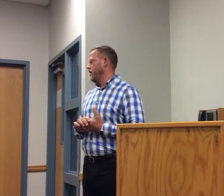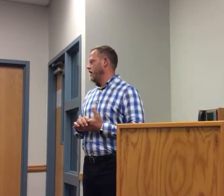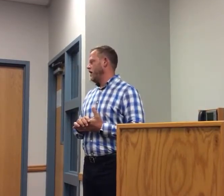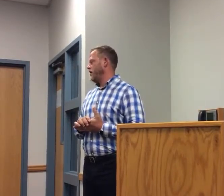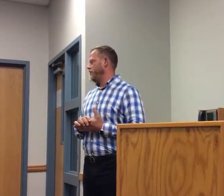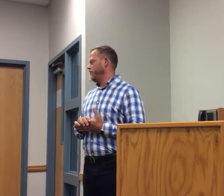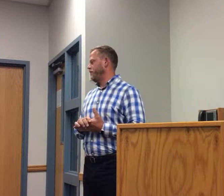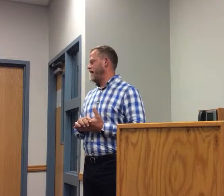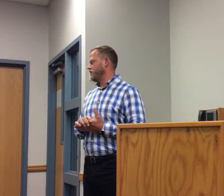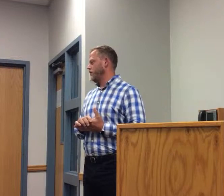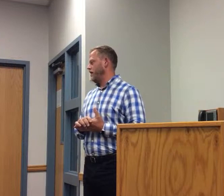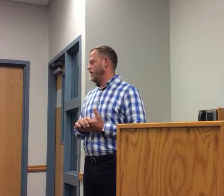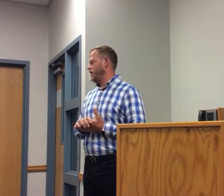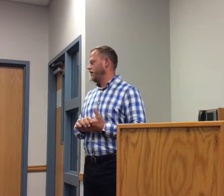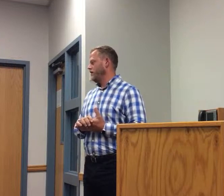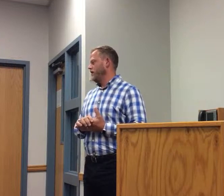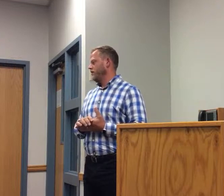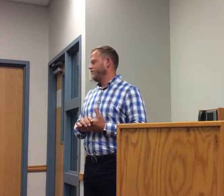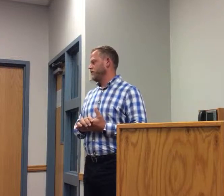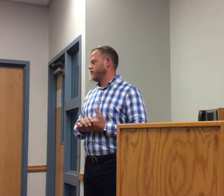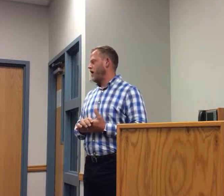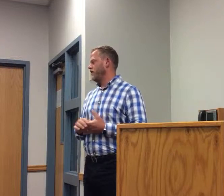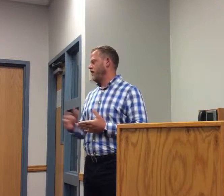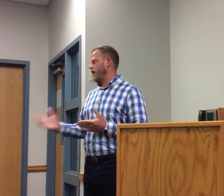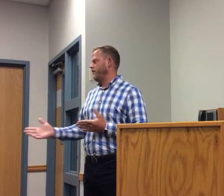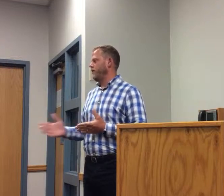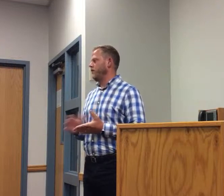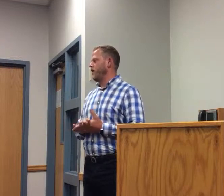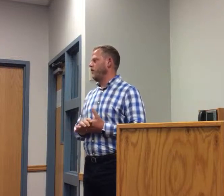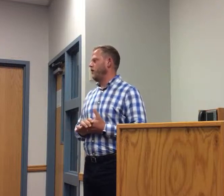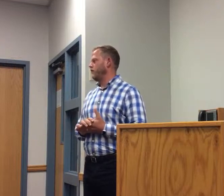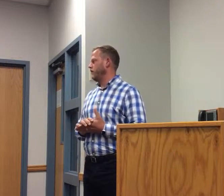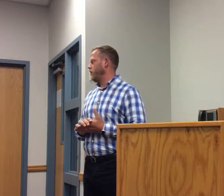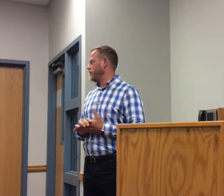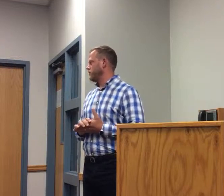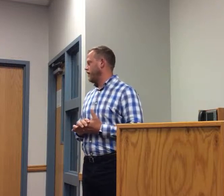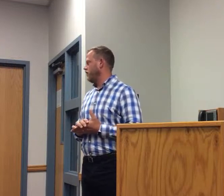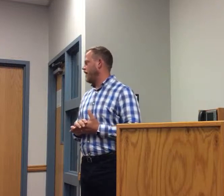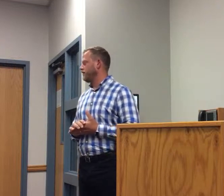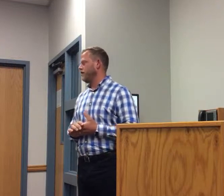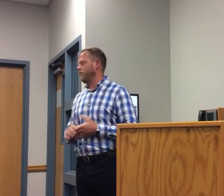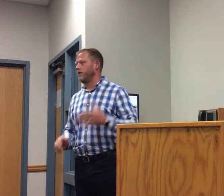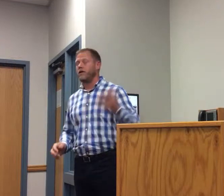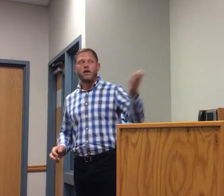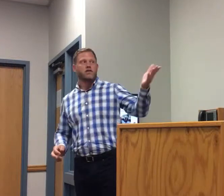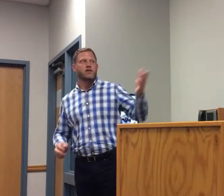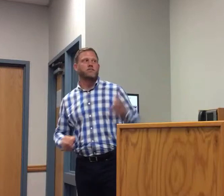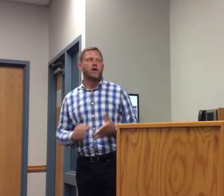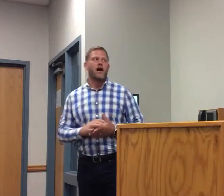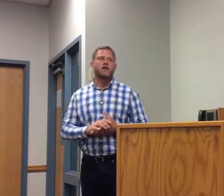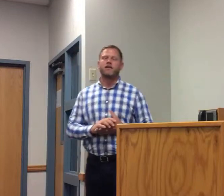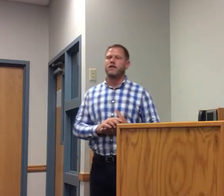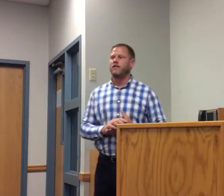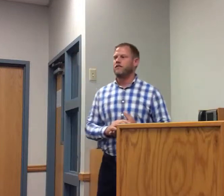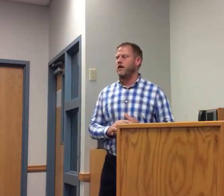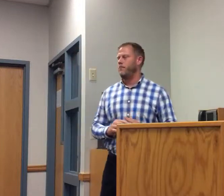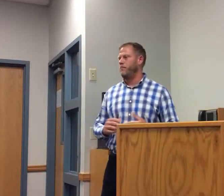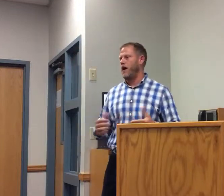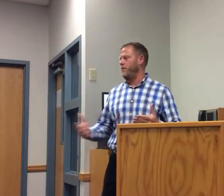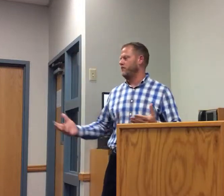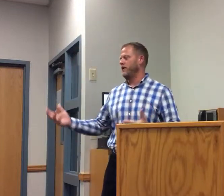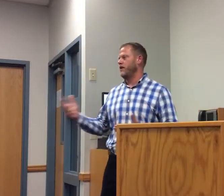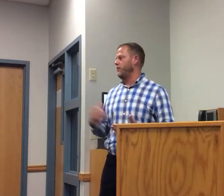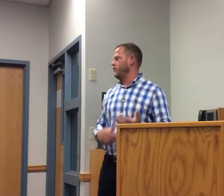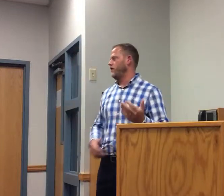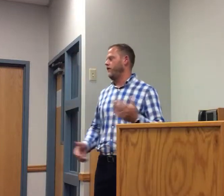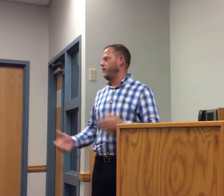Becker passed away. Prior to that, if you don't know, he was in a motorcycle accident. But just prior to this,